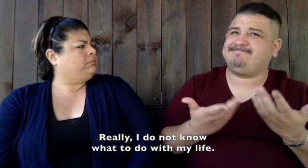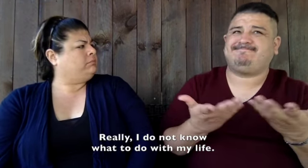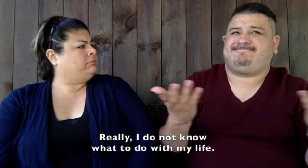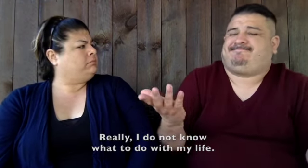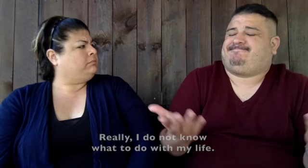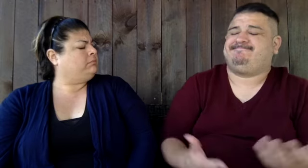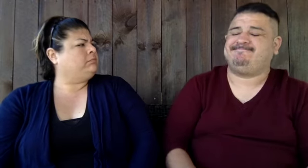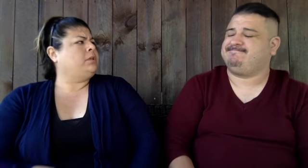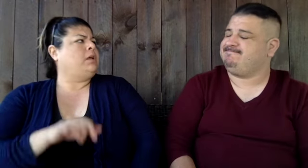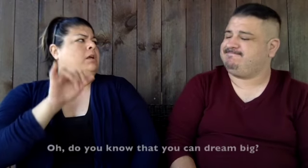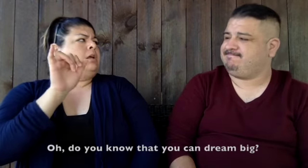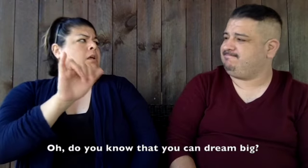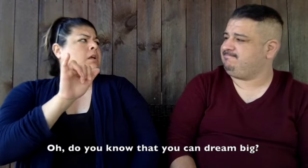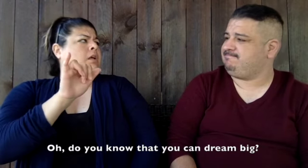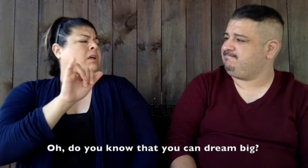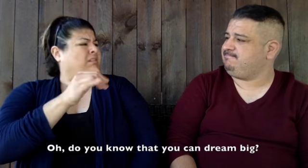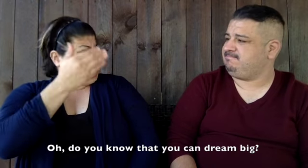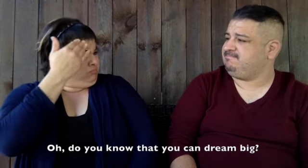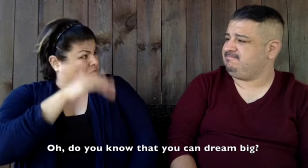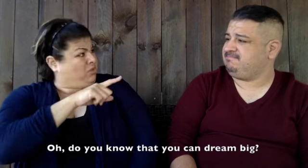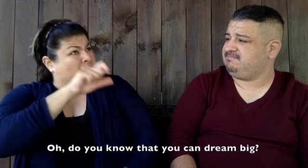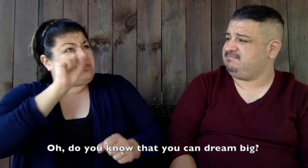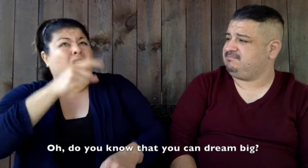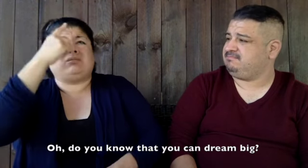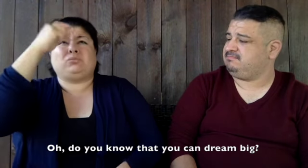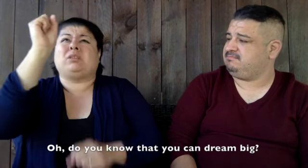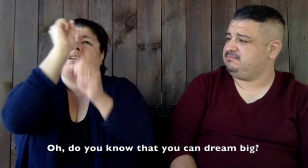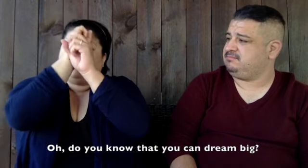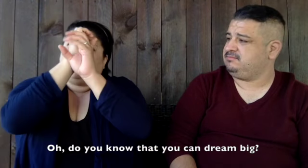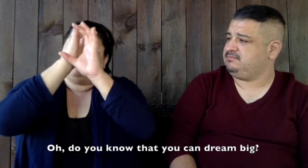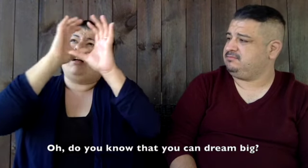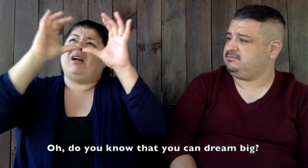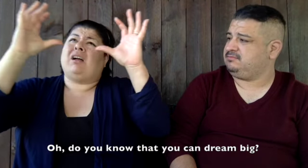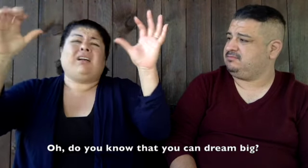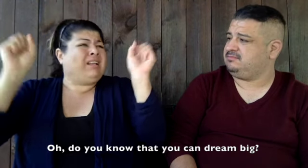know what to do with my life. Oh, you didn't know that you can dream big?